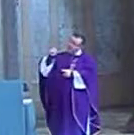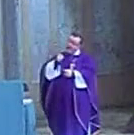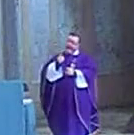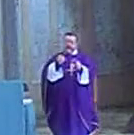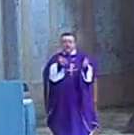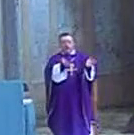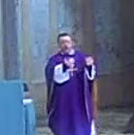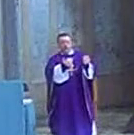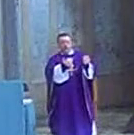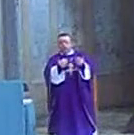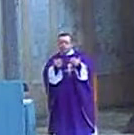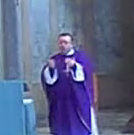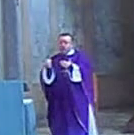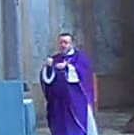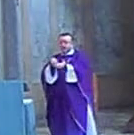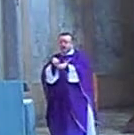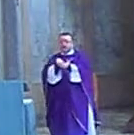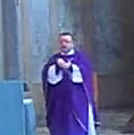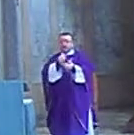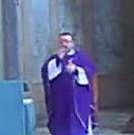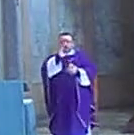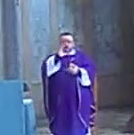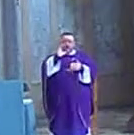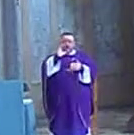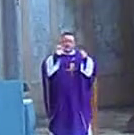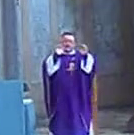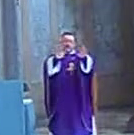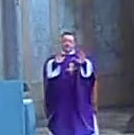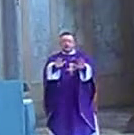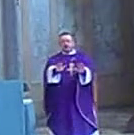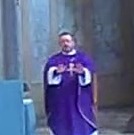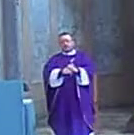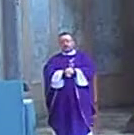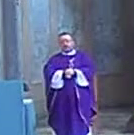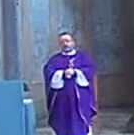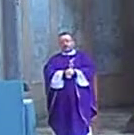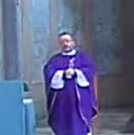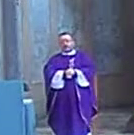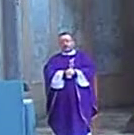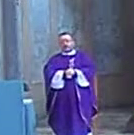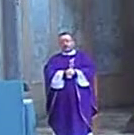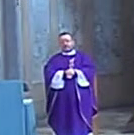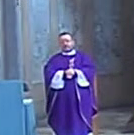you came to call sinners christ have mercy